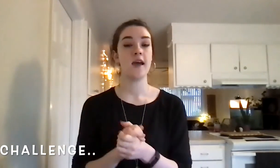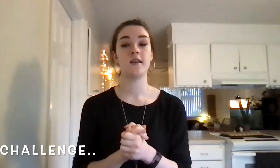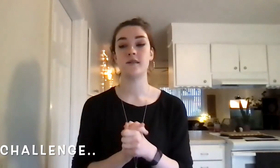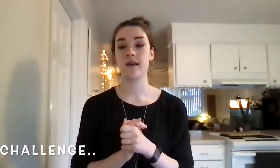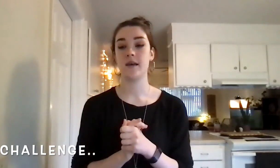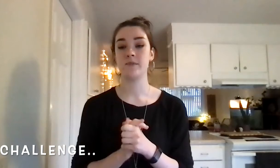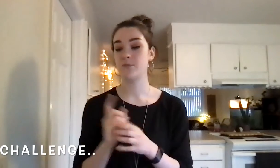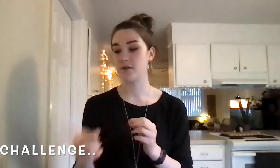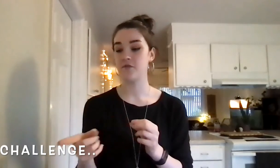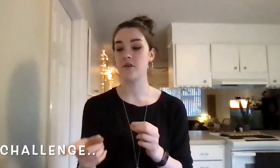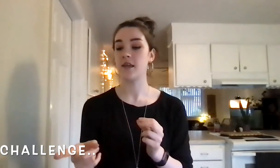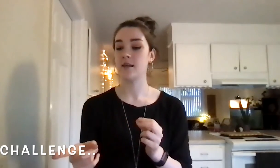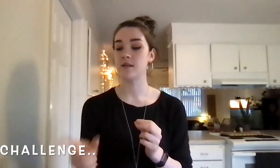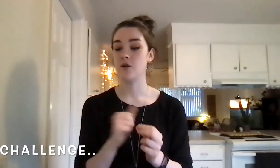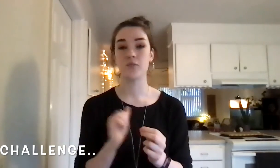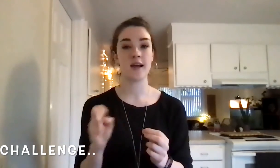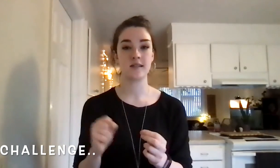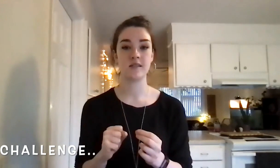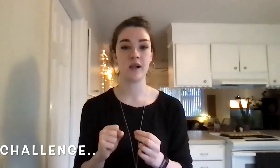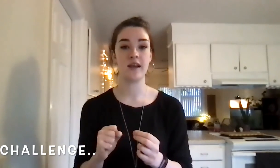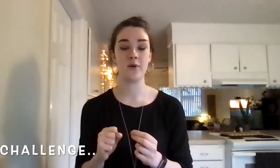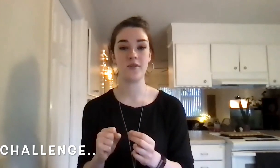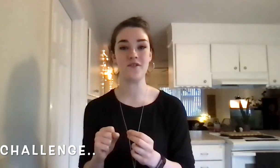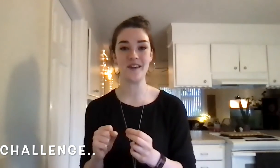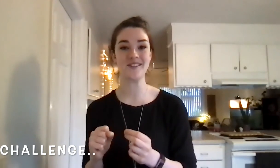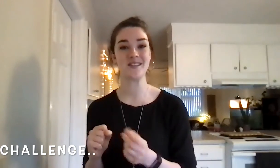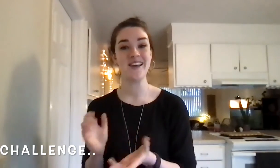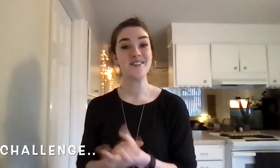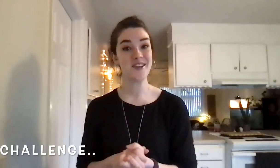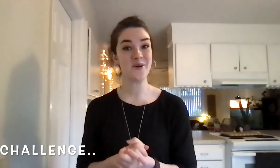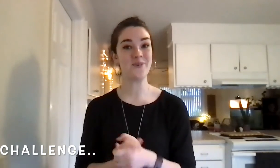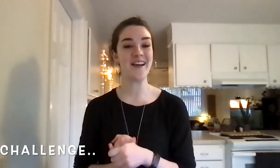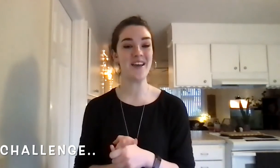and spot different things that you can practice spelling out with your fingers. So